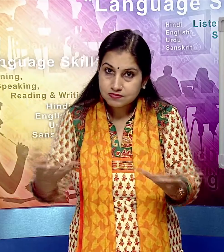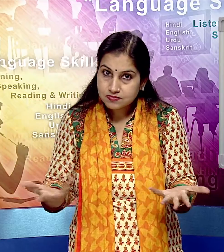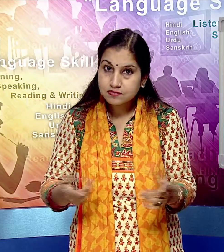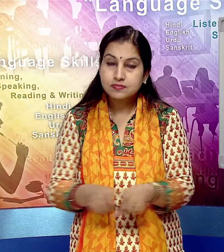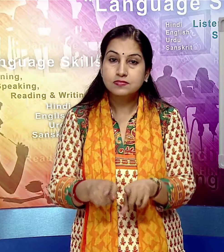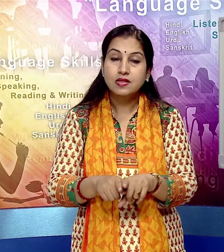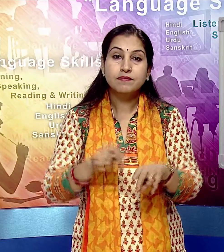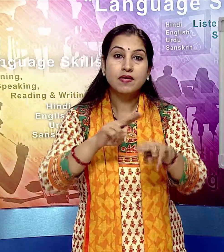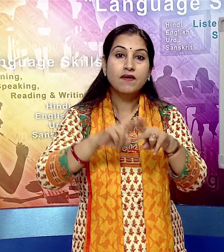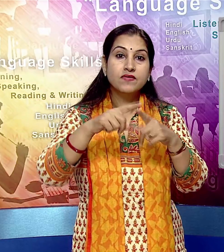fermentation,